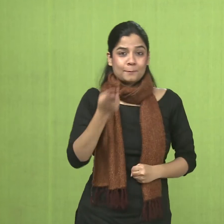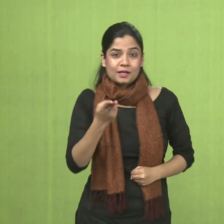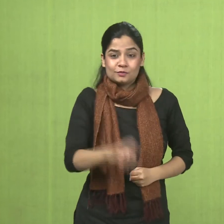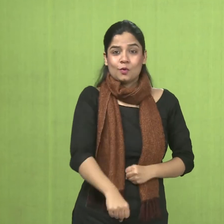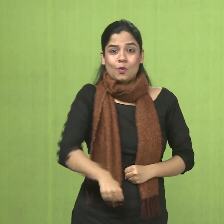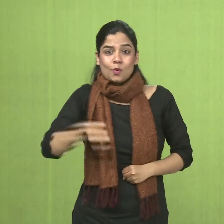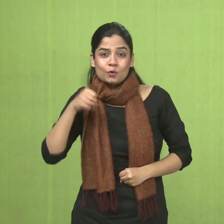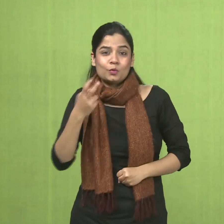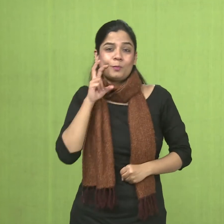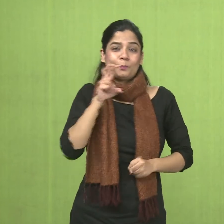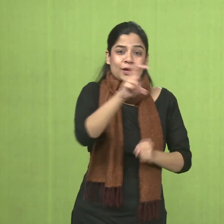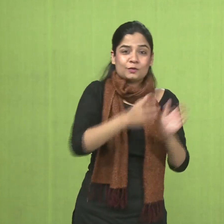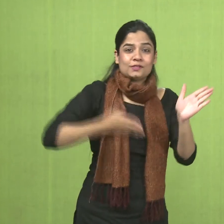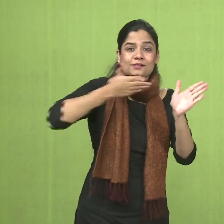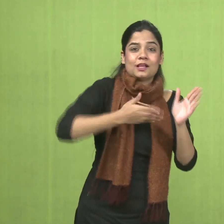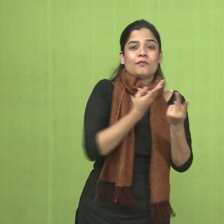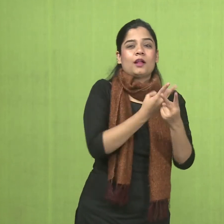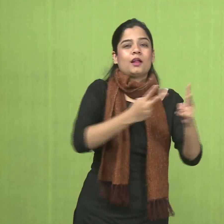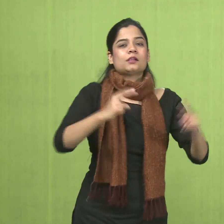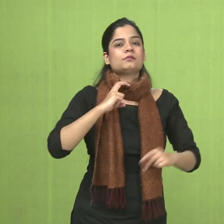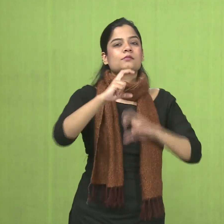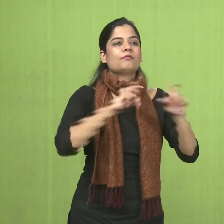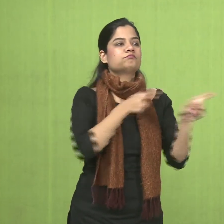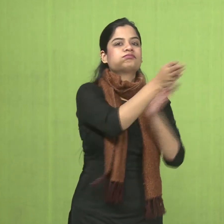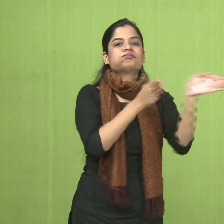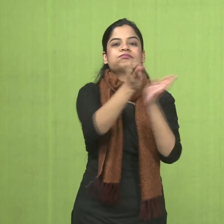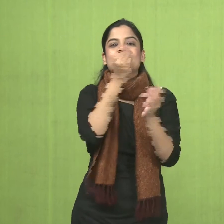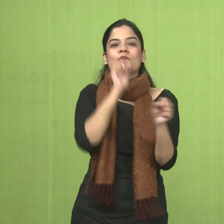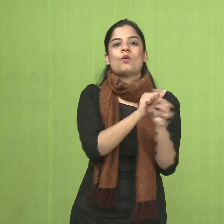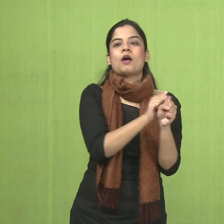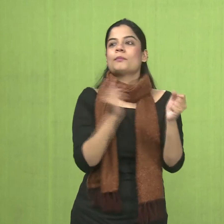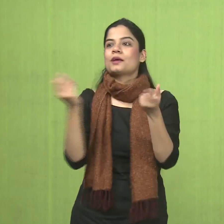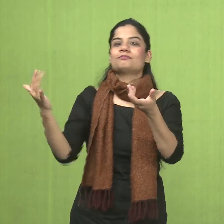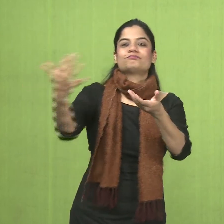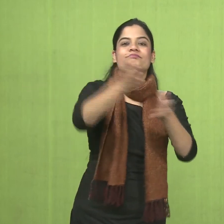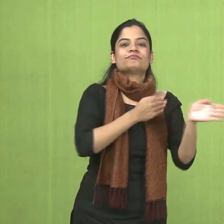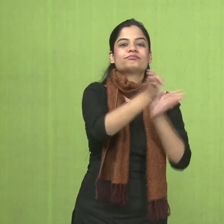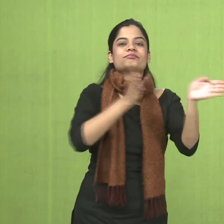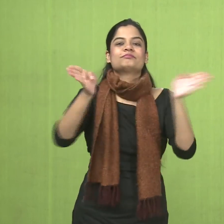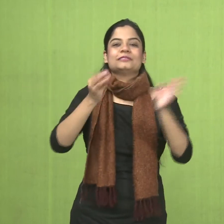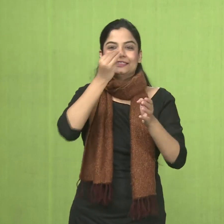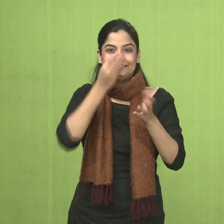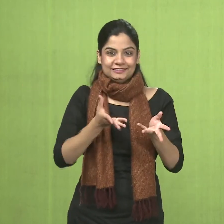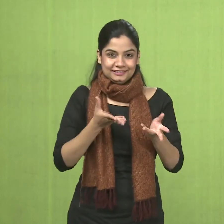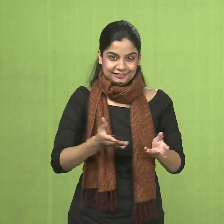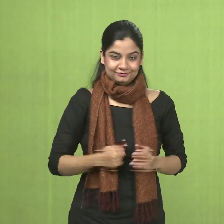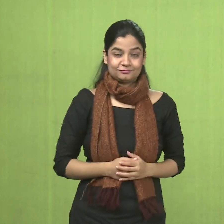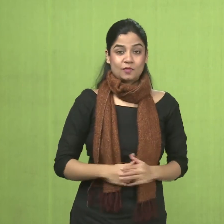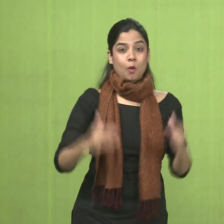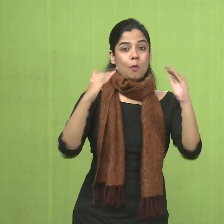be it bus, auto, etc. So transportation, which is easily possible. And